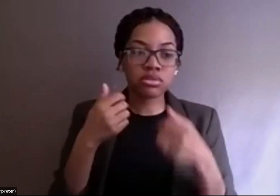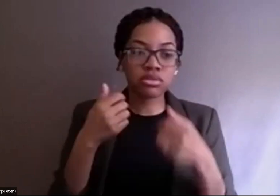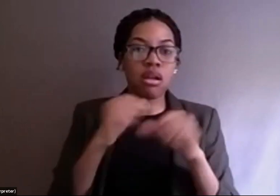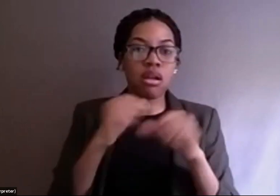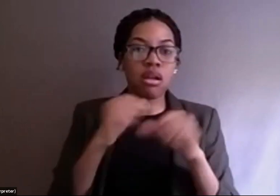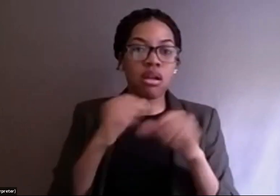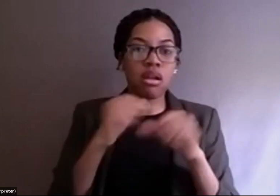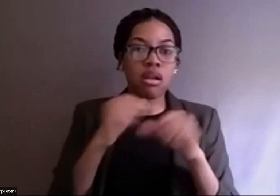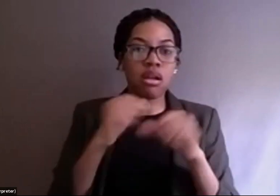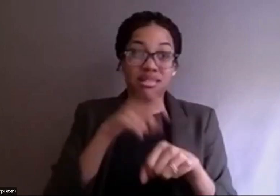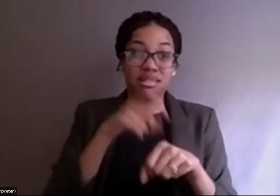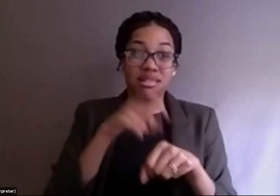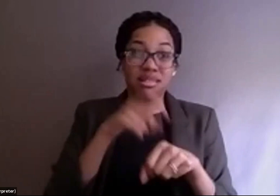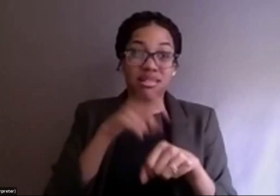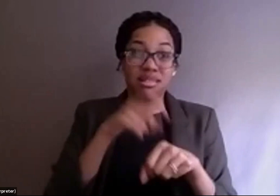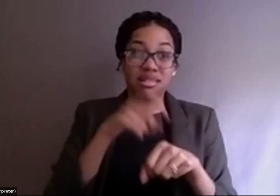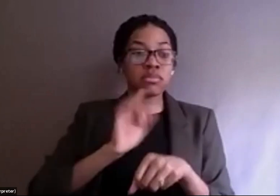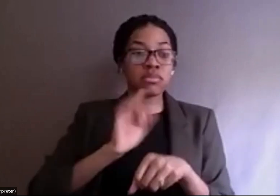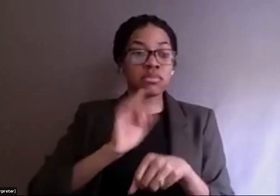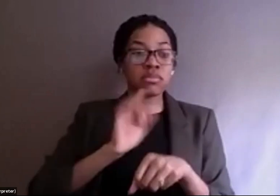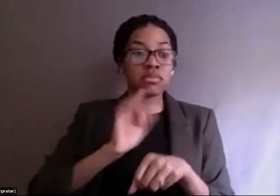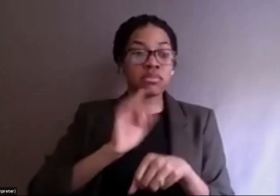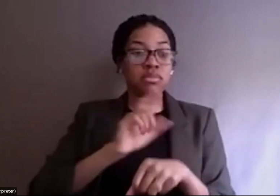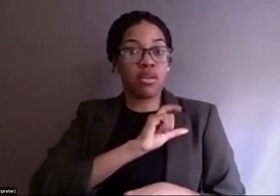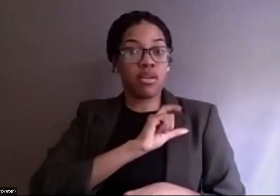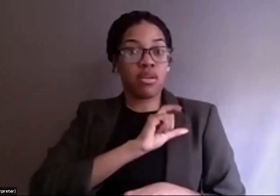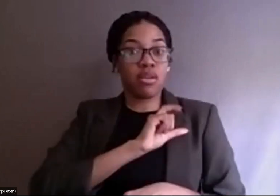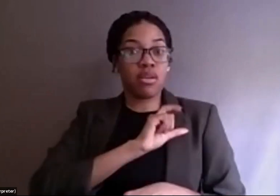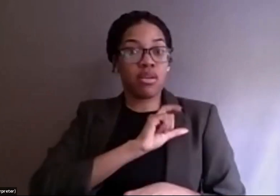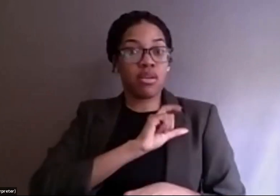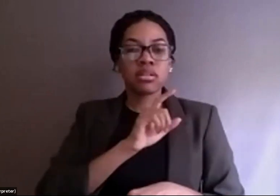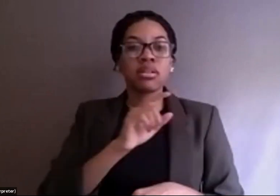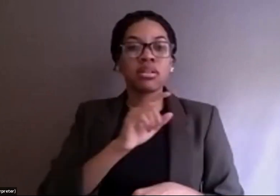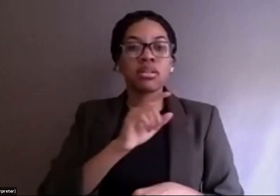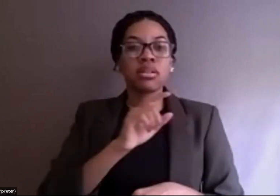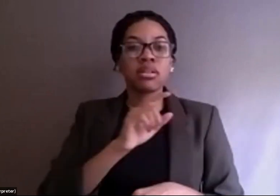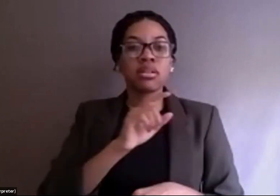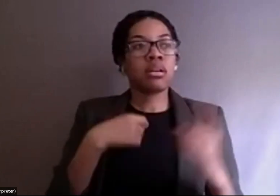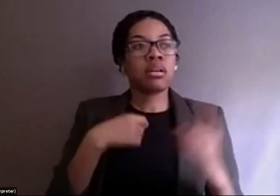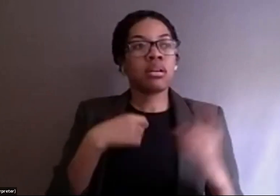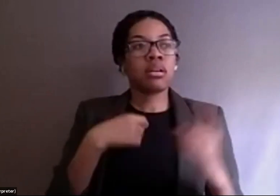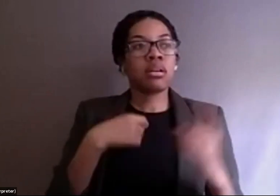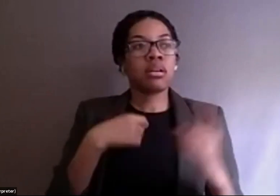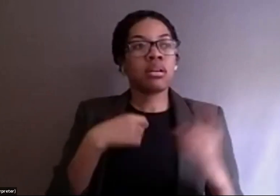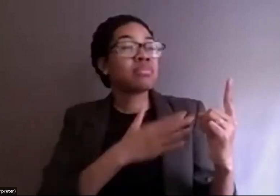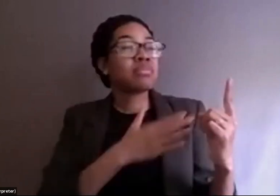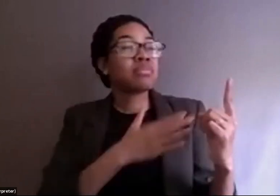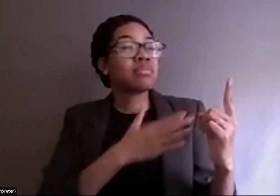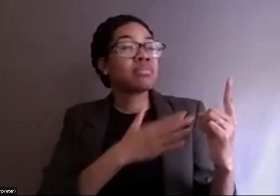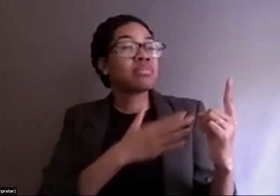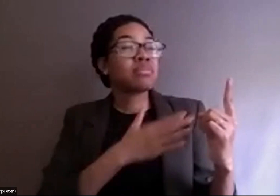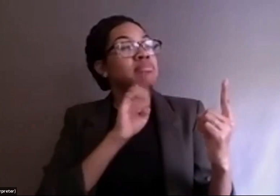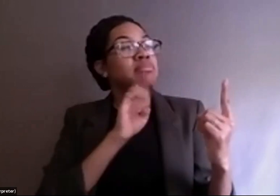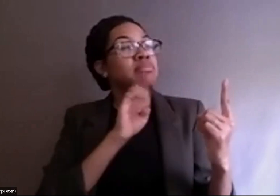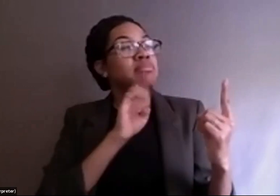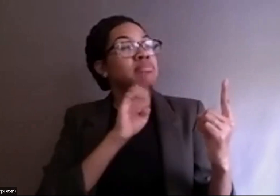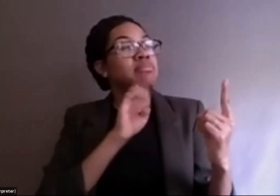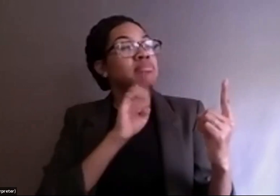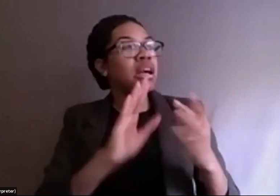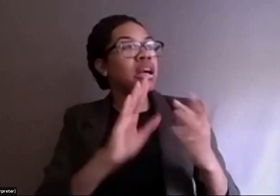who dealt with the people in Lowndes County, we didn't have to ask them to be nice because the sheriff was going to be somebody from